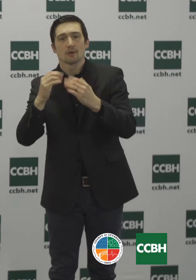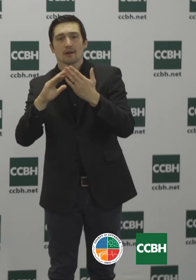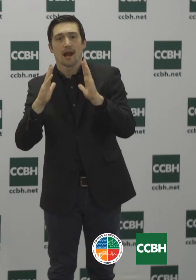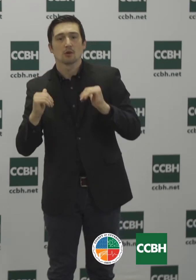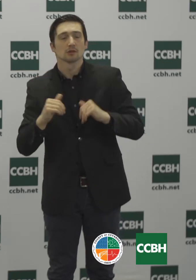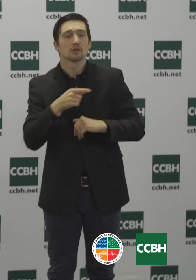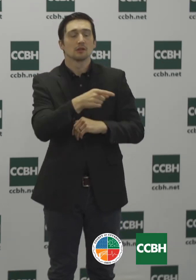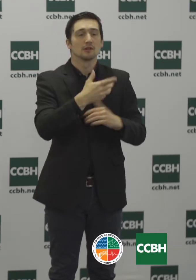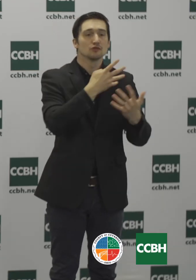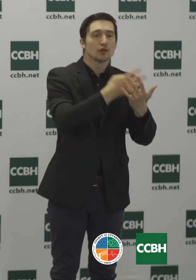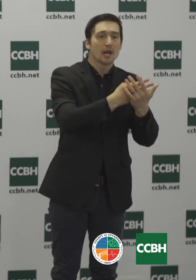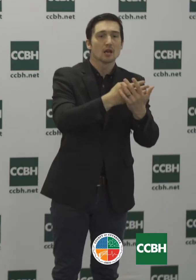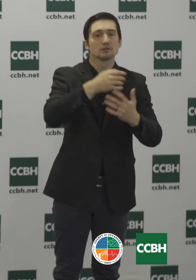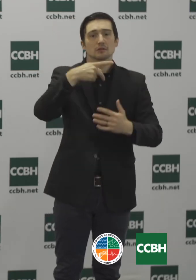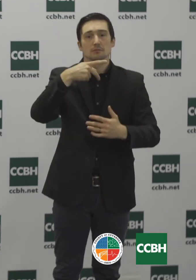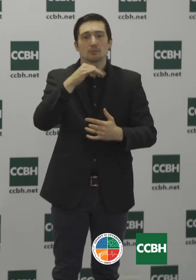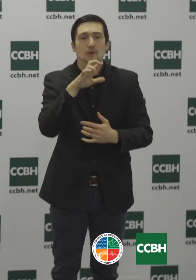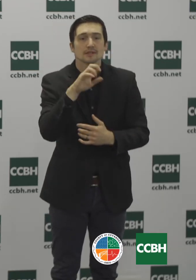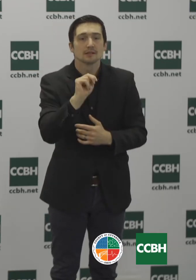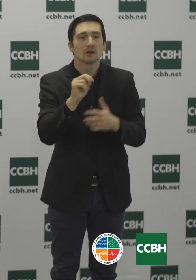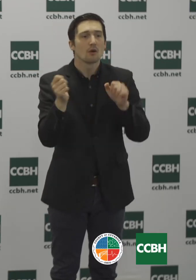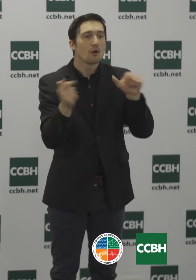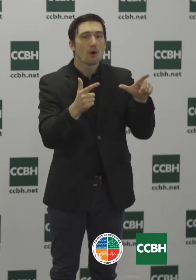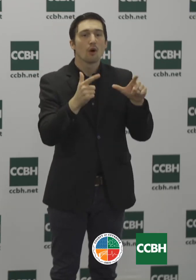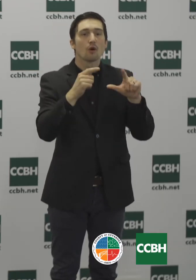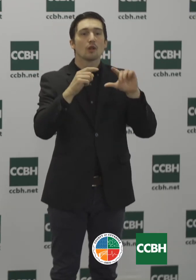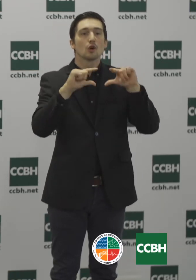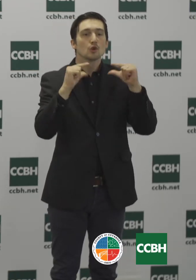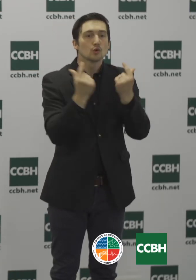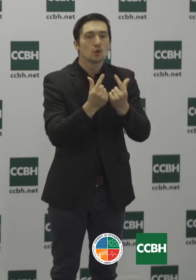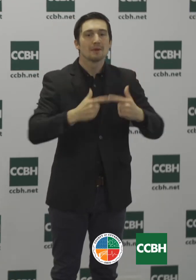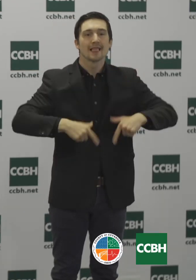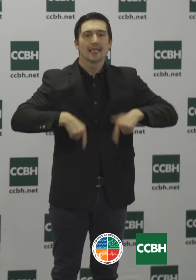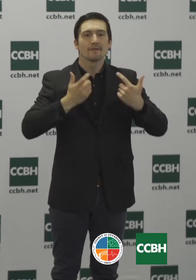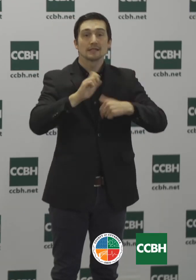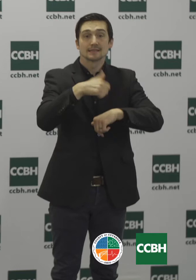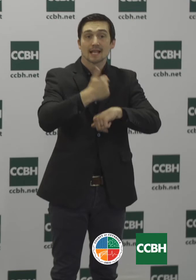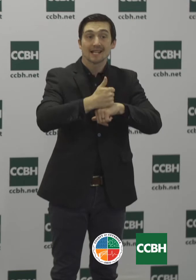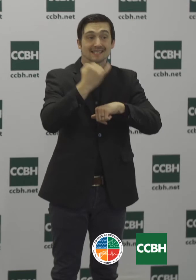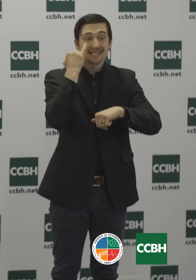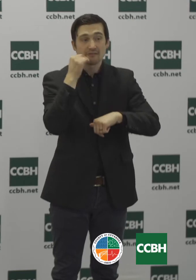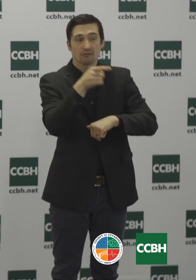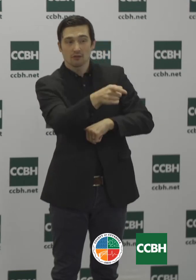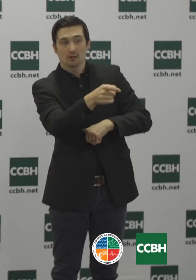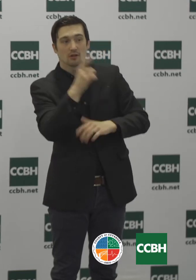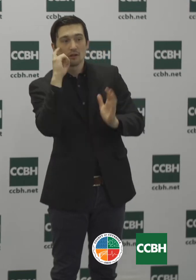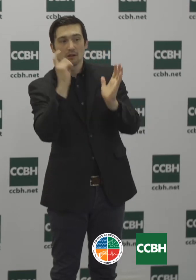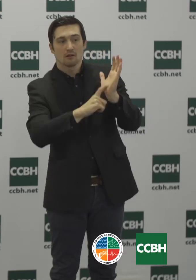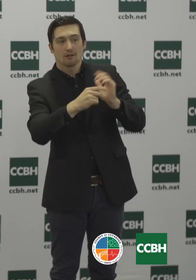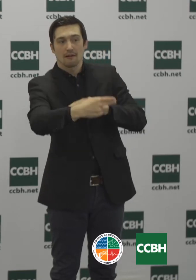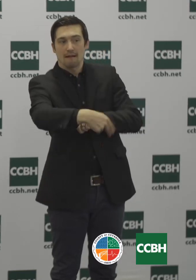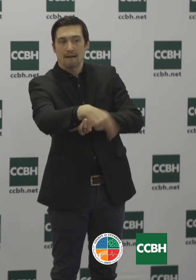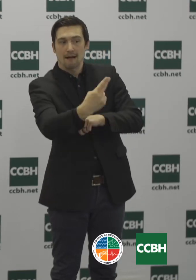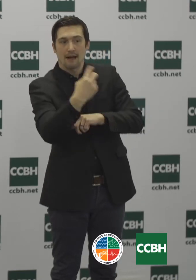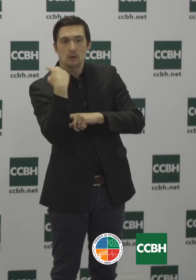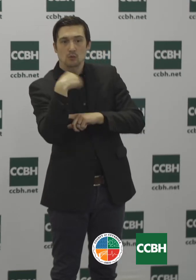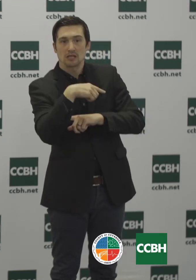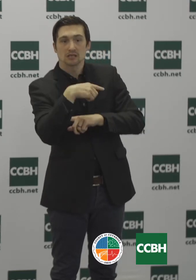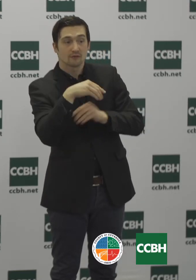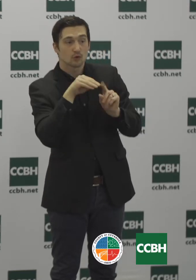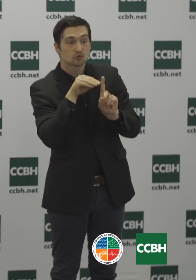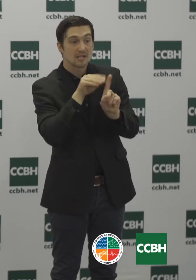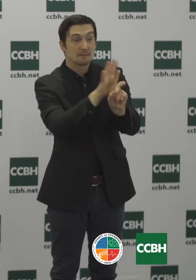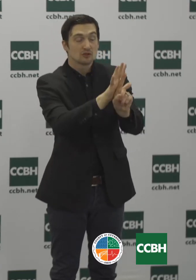jails, prisons, all group living settings where there's a higher risk of transmission and